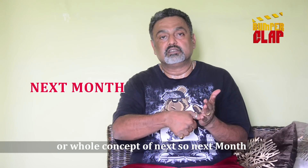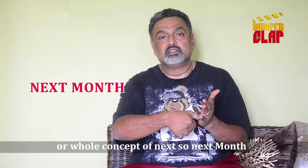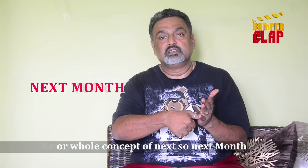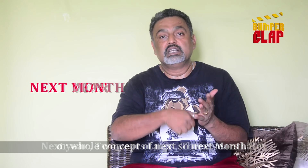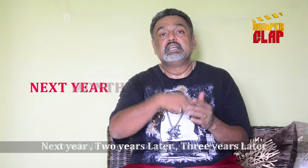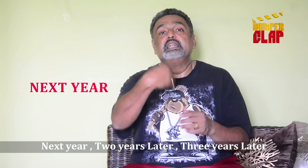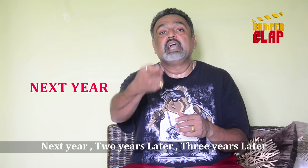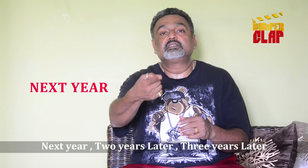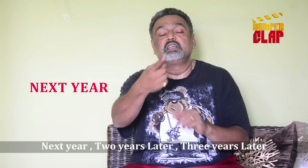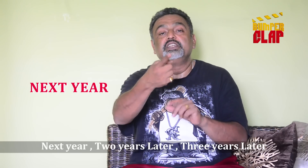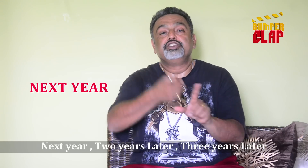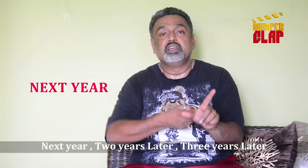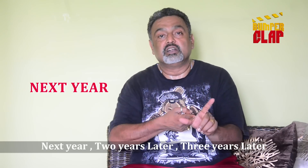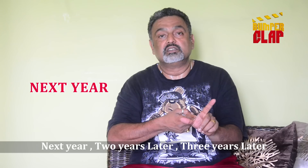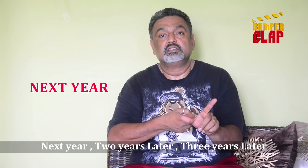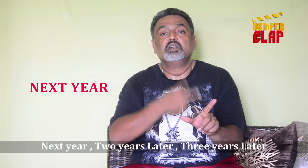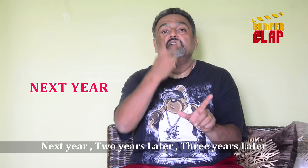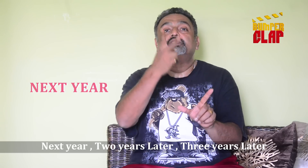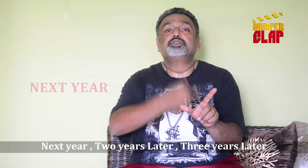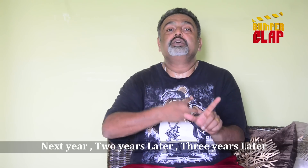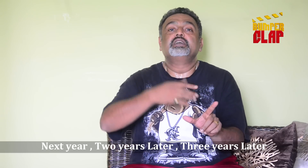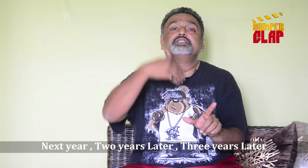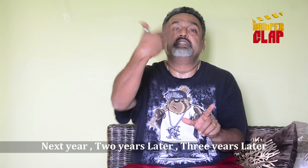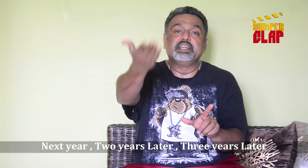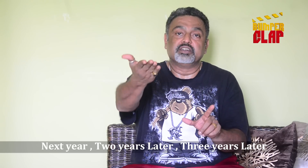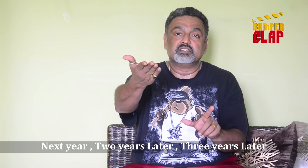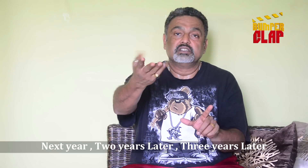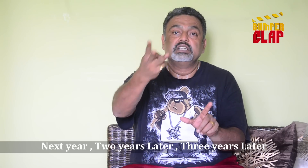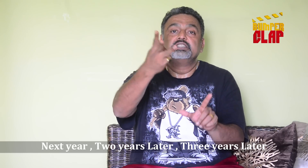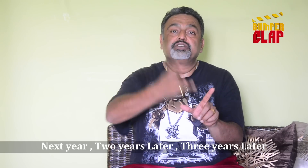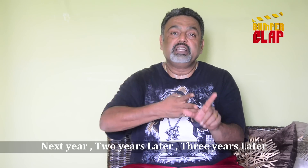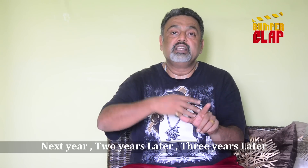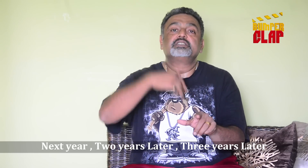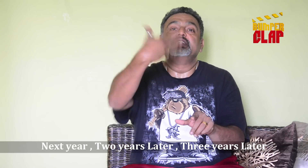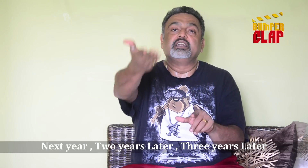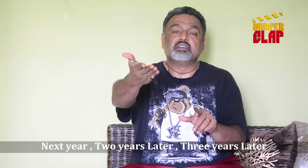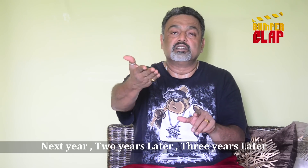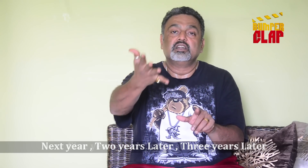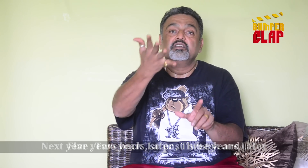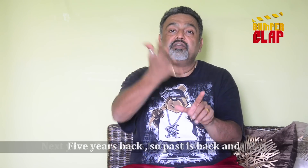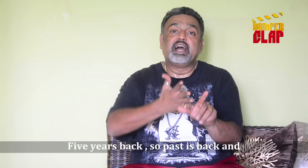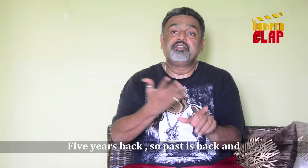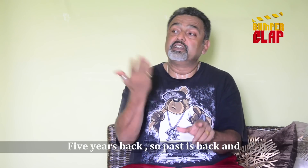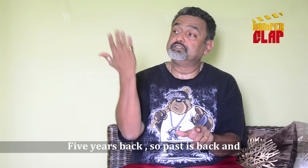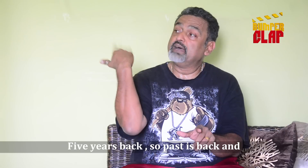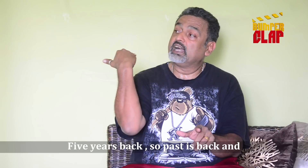next year 10'clock years later three years later five years back